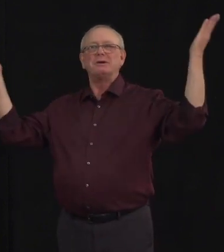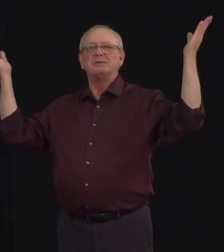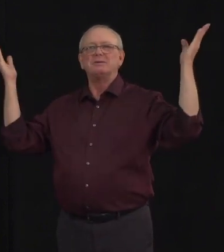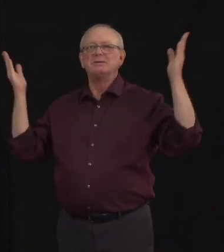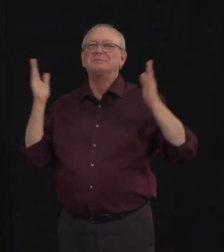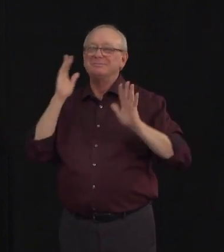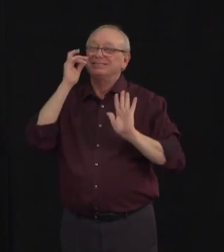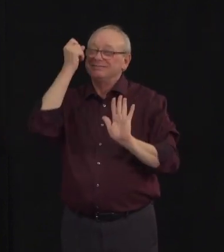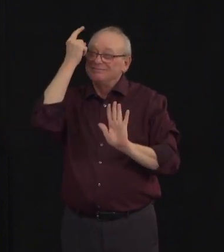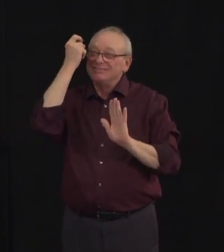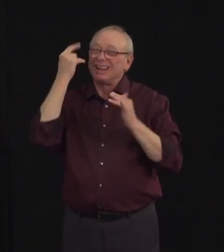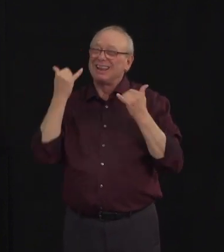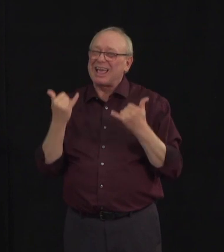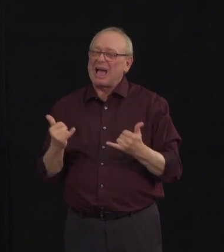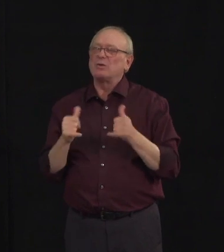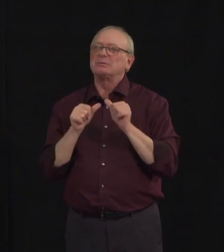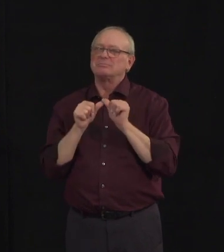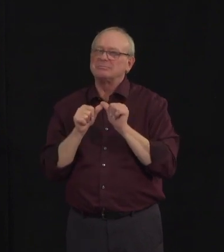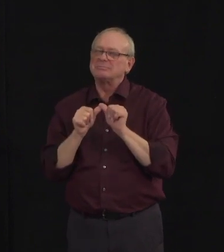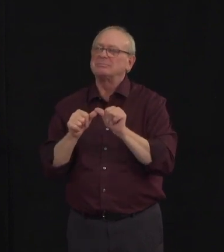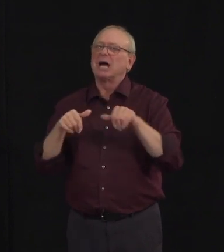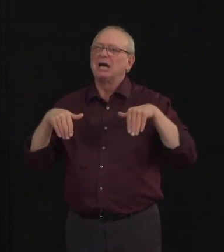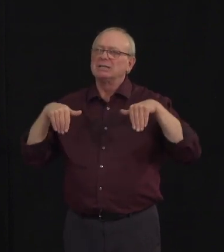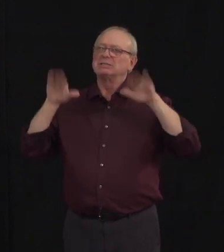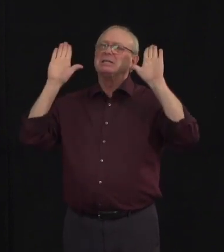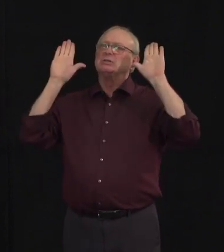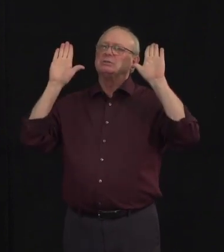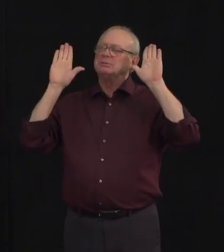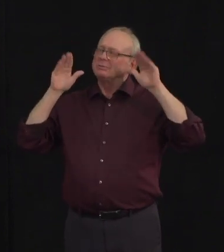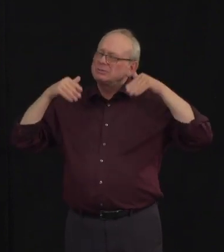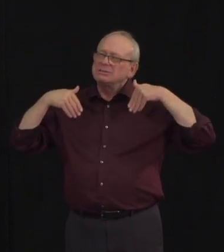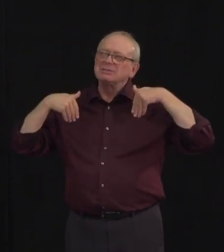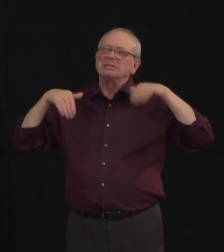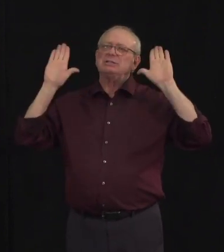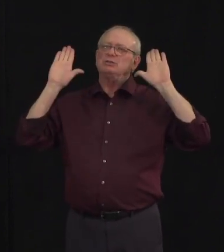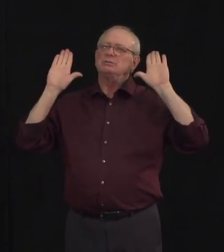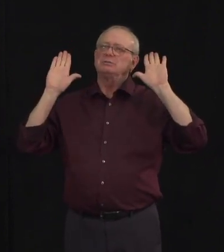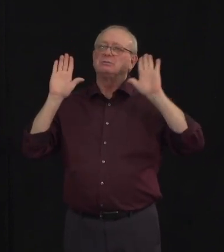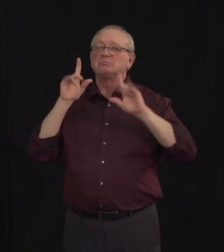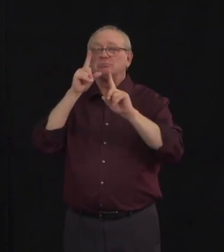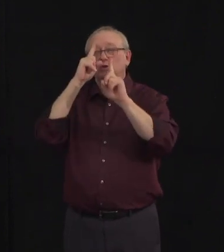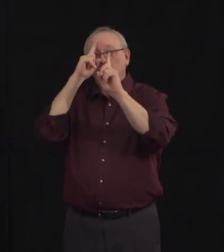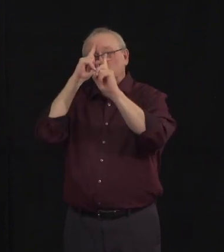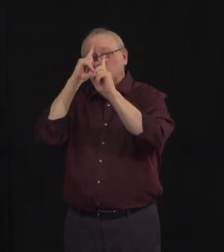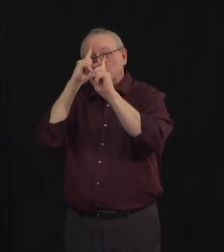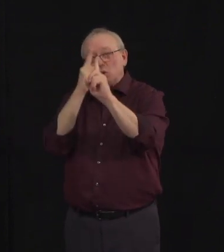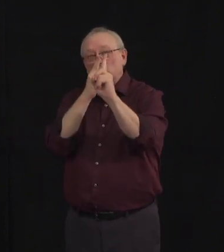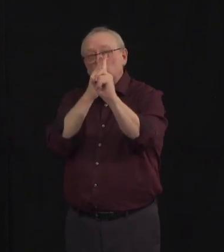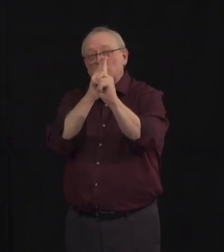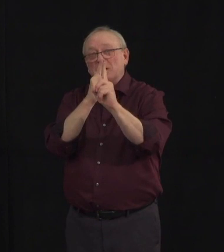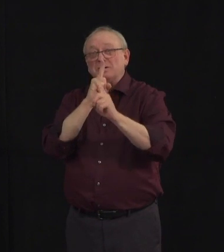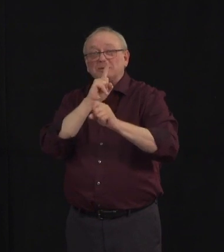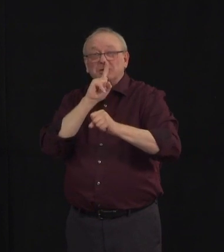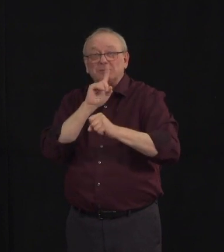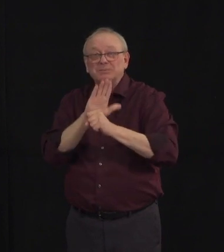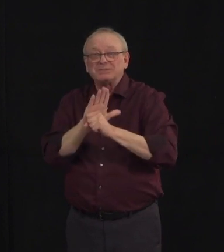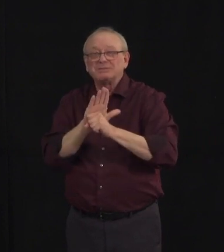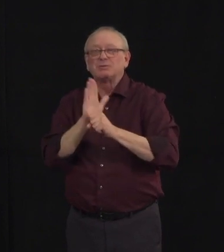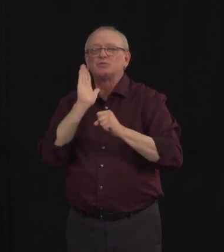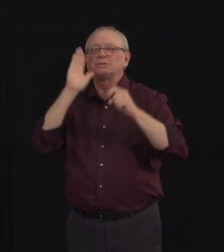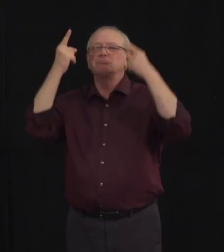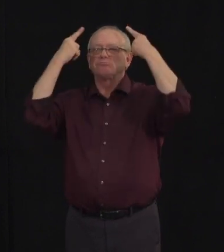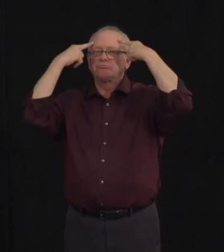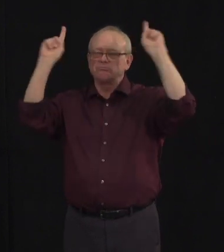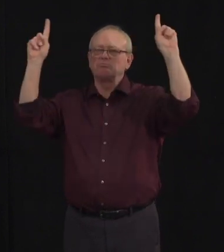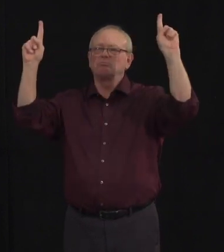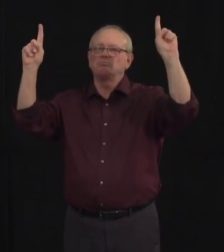know we will succeed if we all commit to this goal. And while some restrictions will be lifted, we will maintain our new habits of connecting